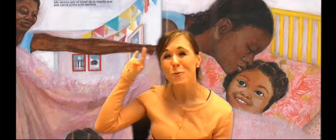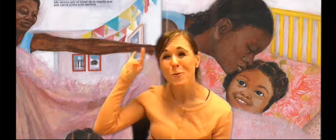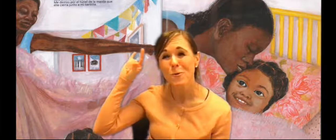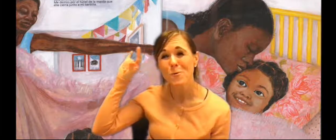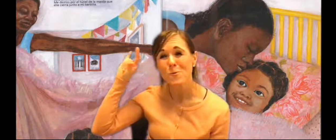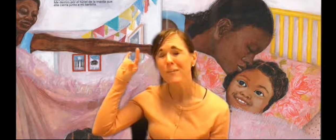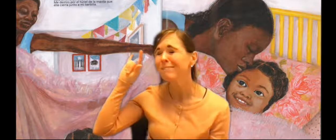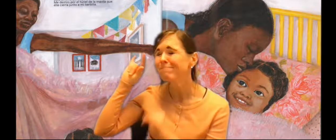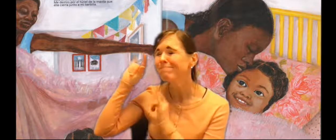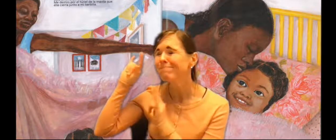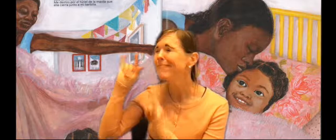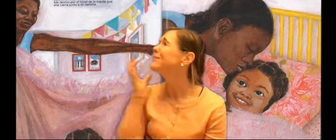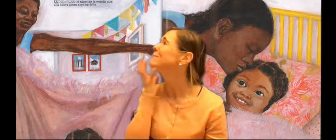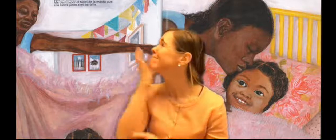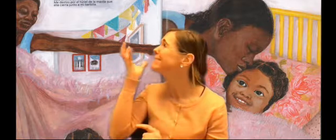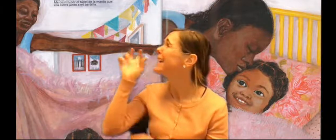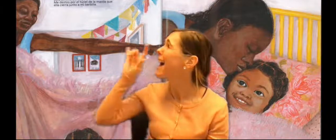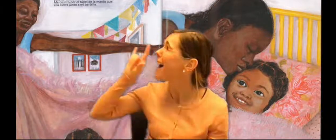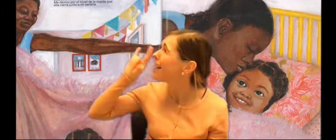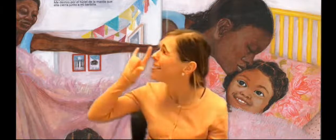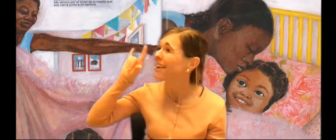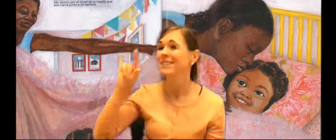I love you.